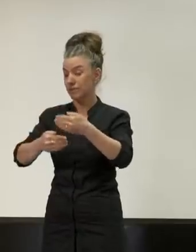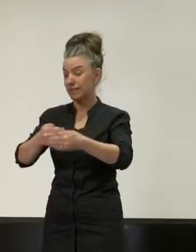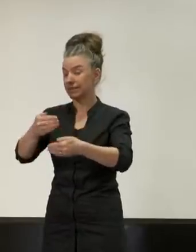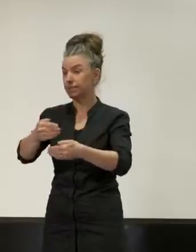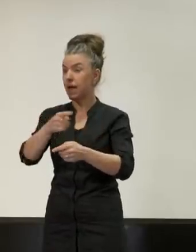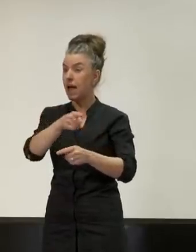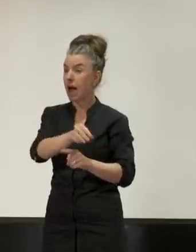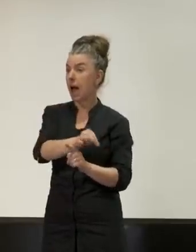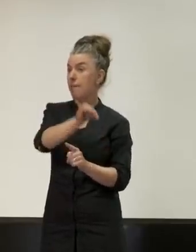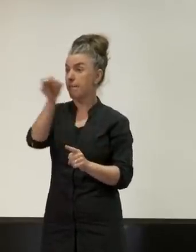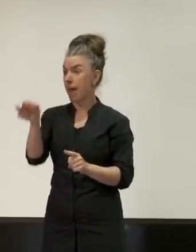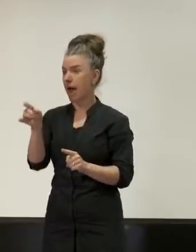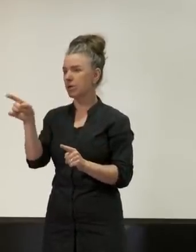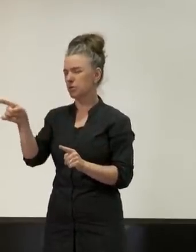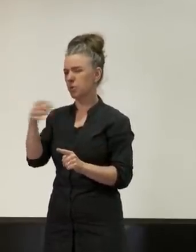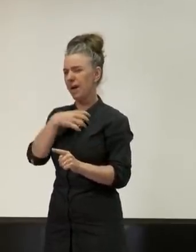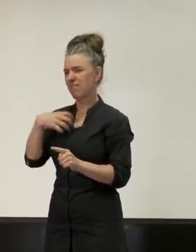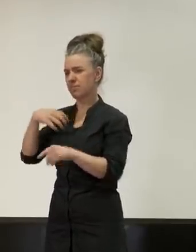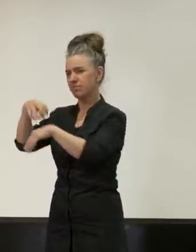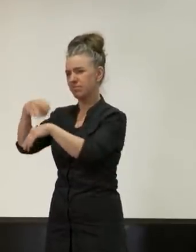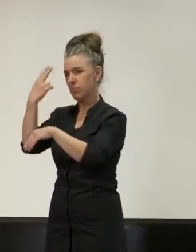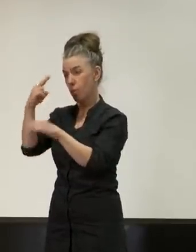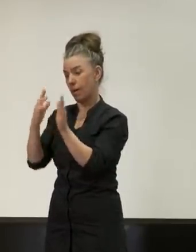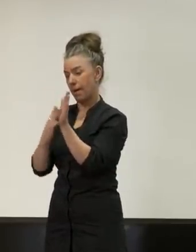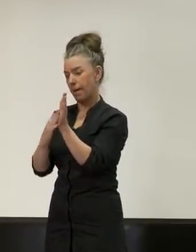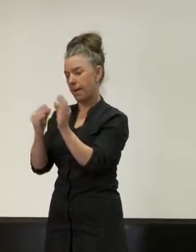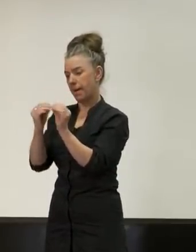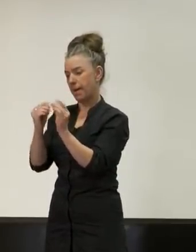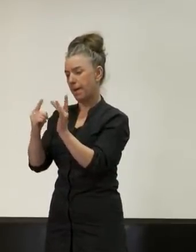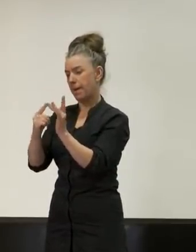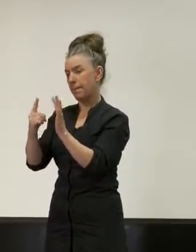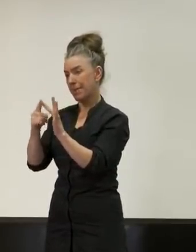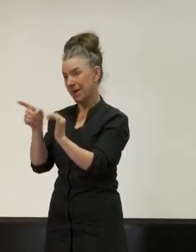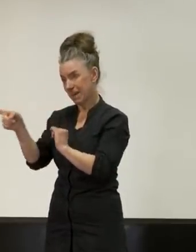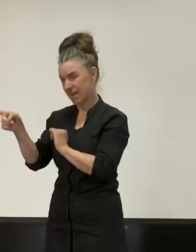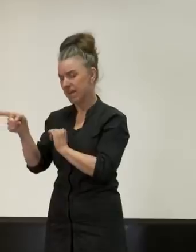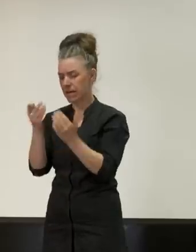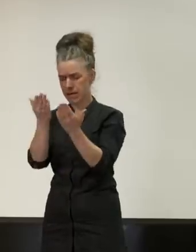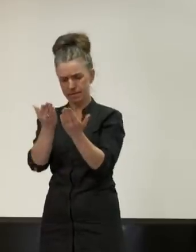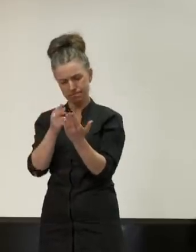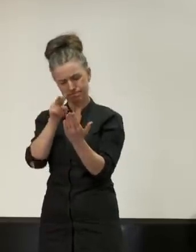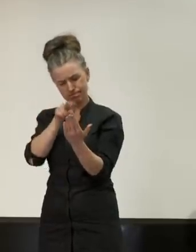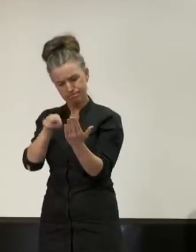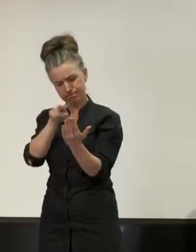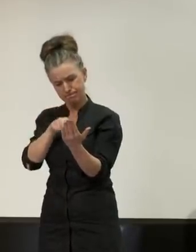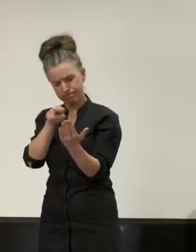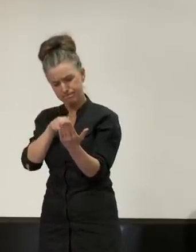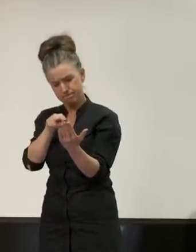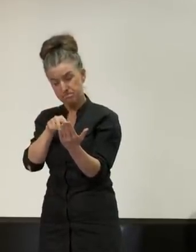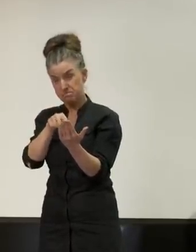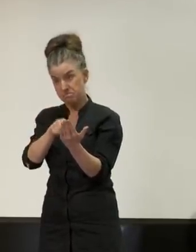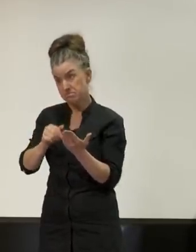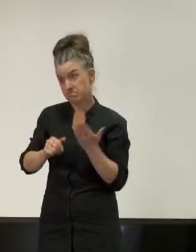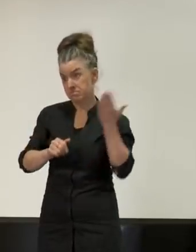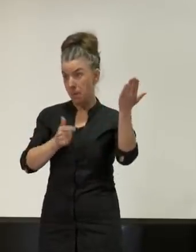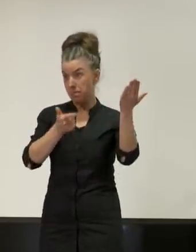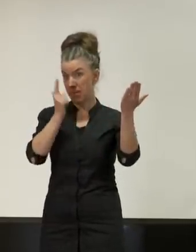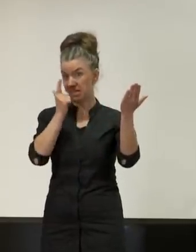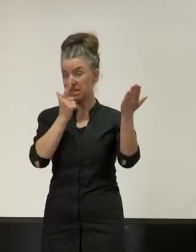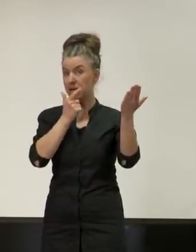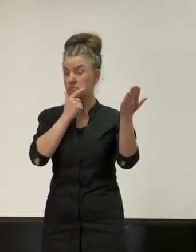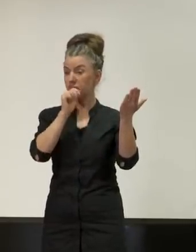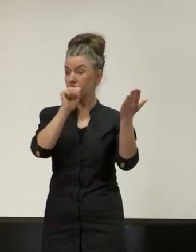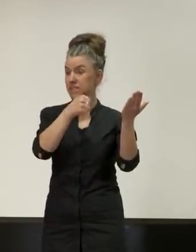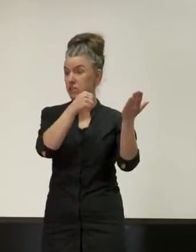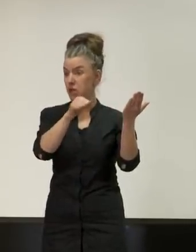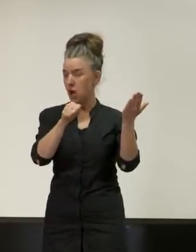MB. They will then make a judgment and determine whether or not an application should go to the Minister for consideration.